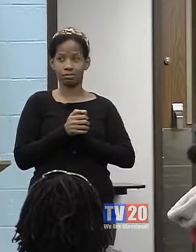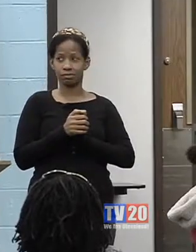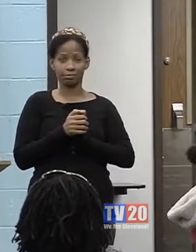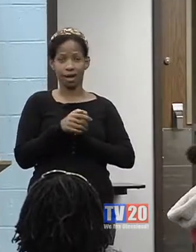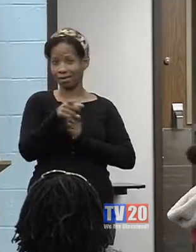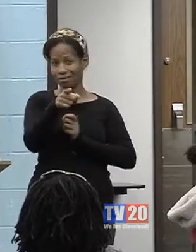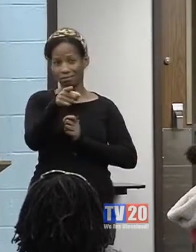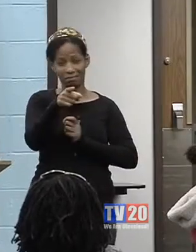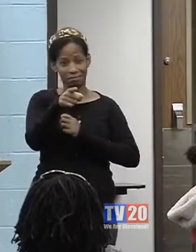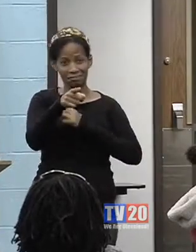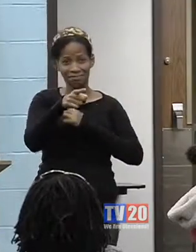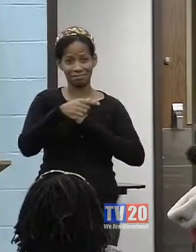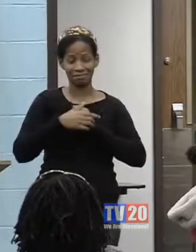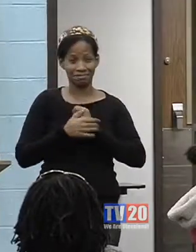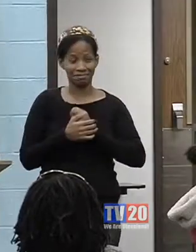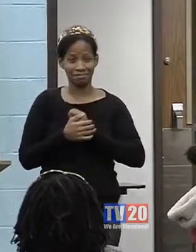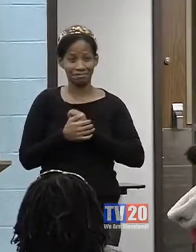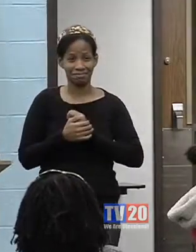had a...